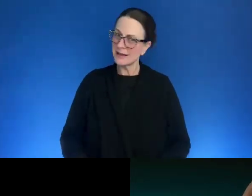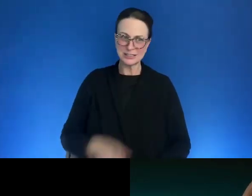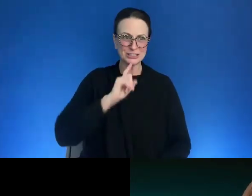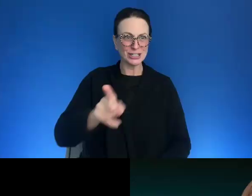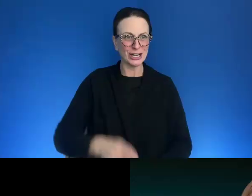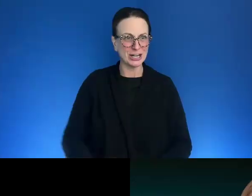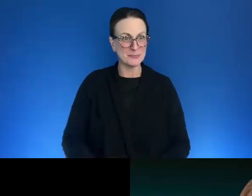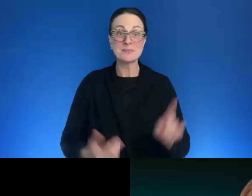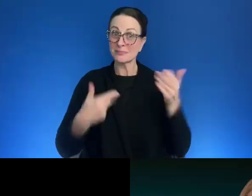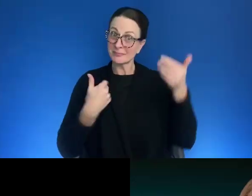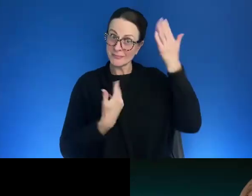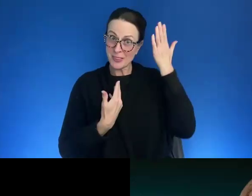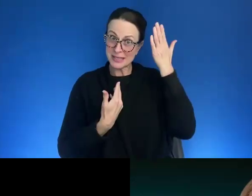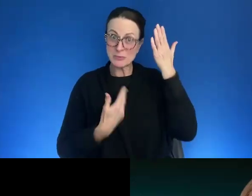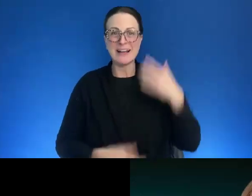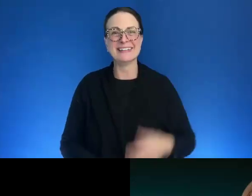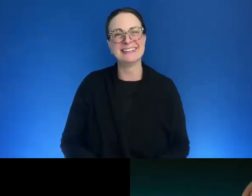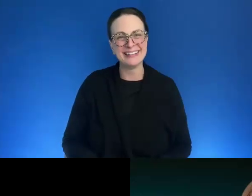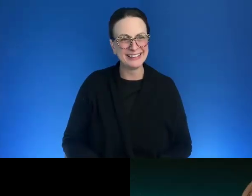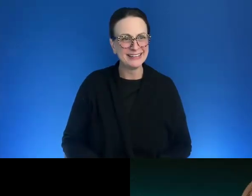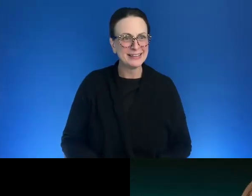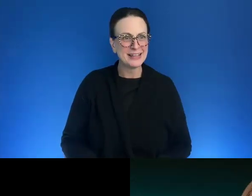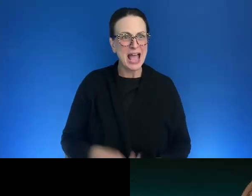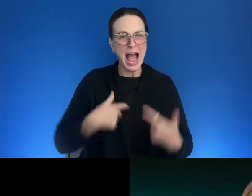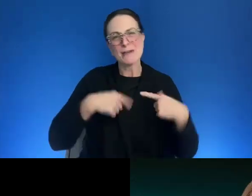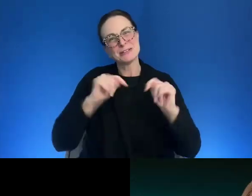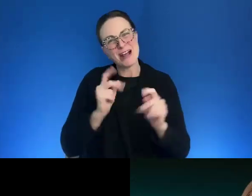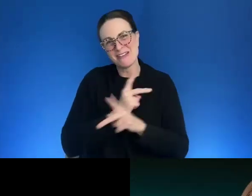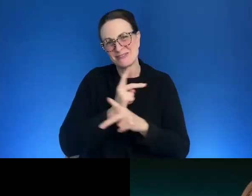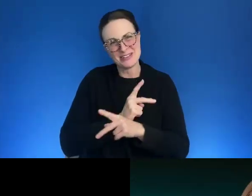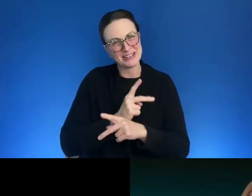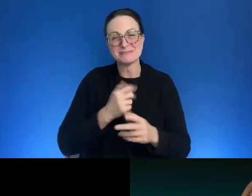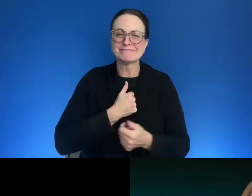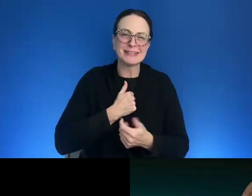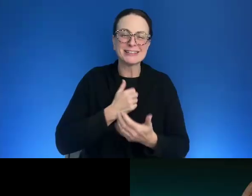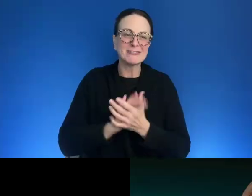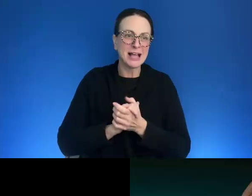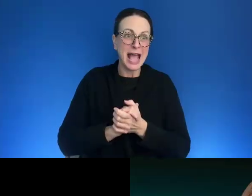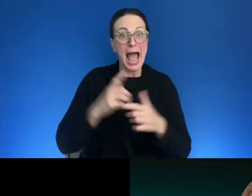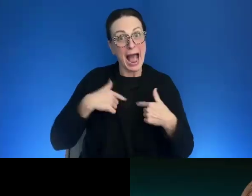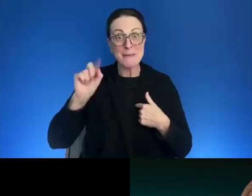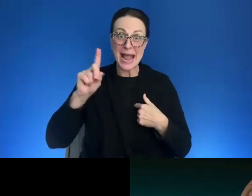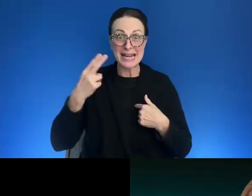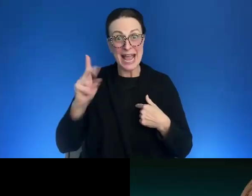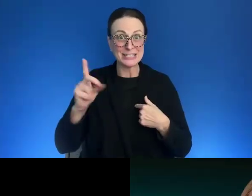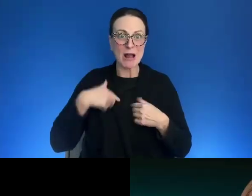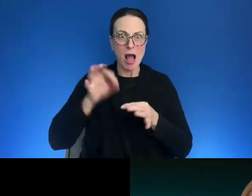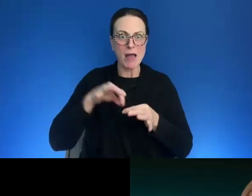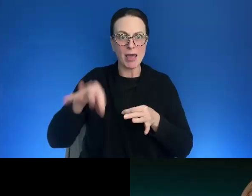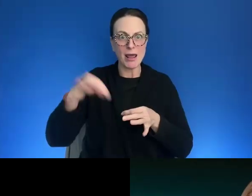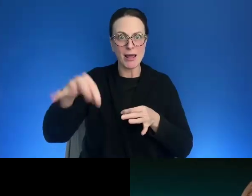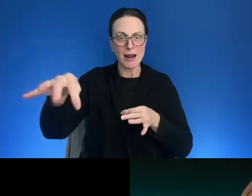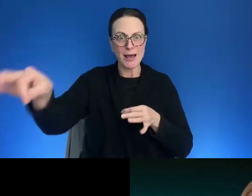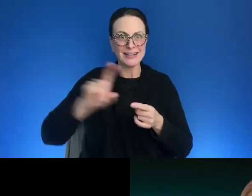sure. So this one, yes, I was trying to figure this out, and of course, because I have ADHD, I procrastinated